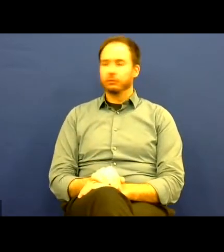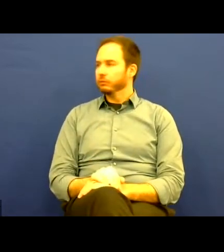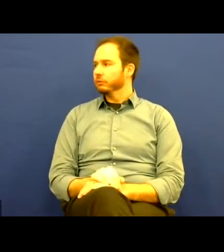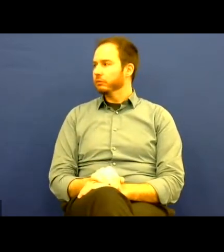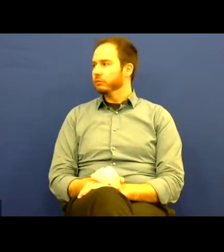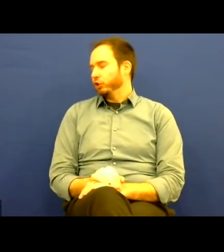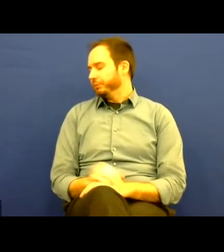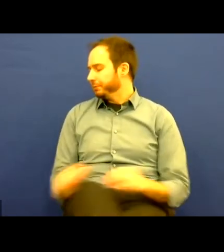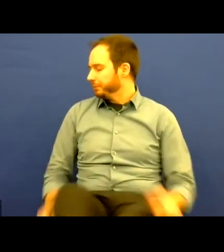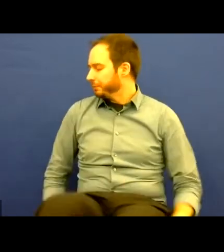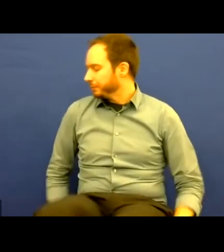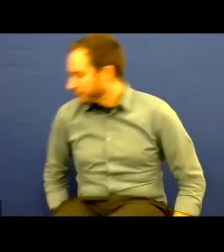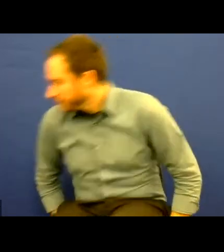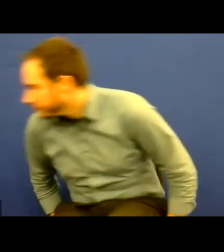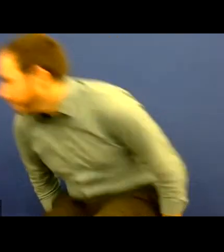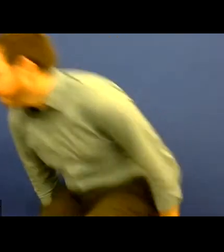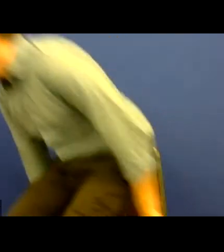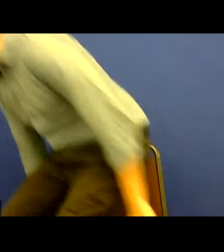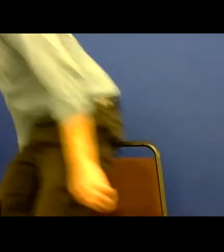Residential R215. Correct.